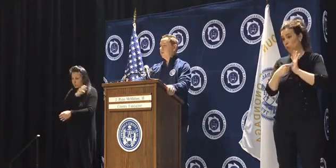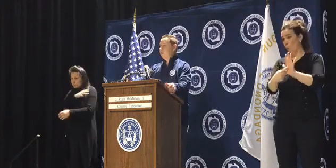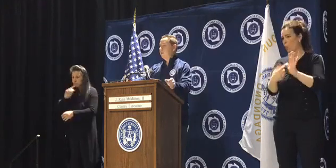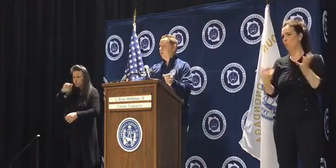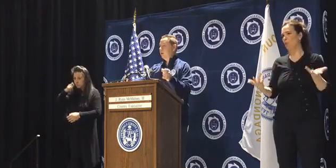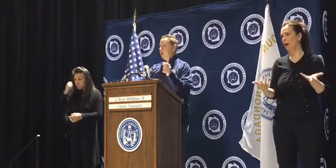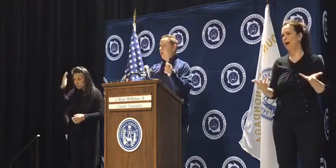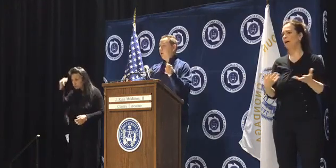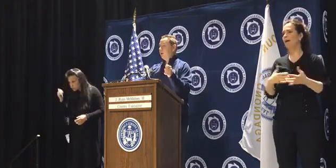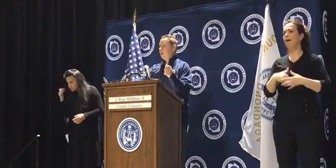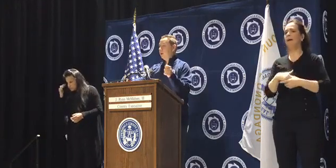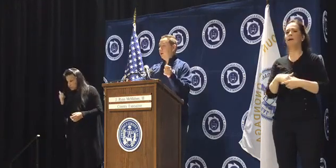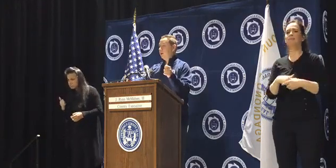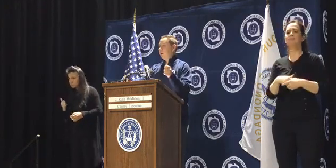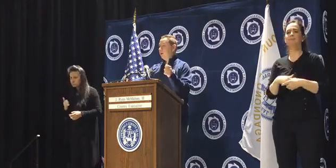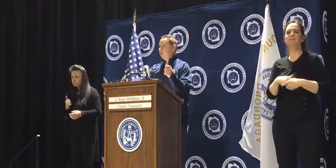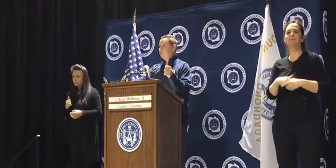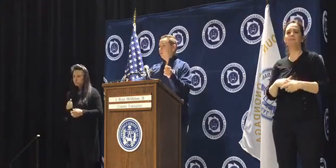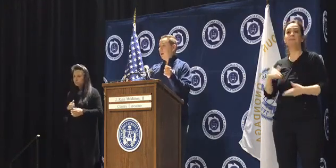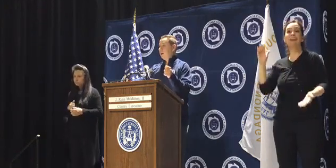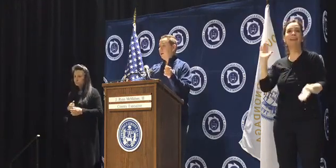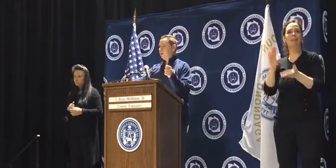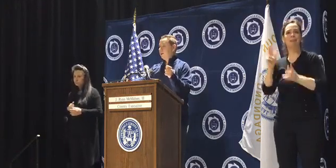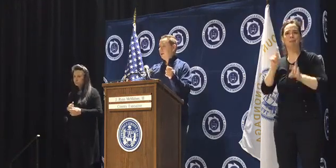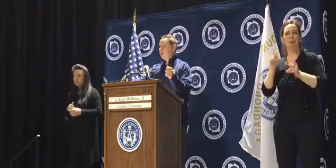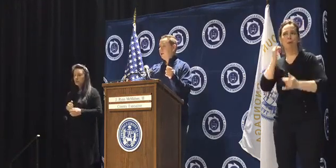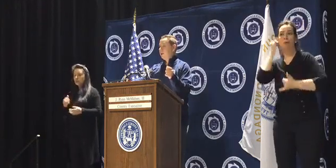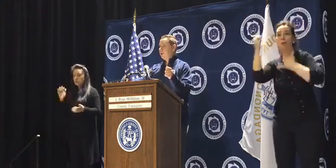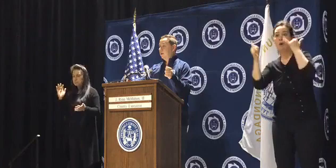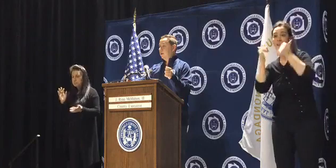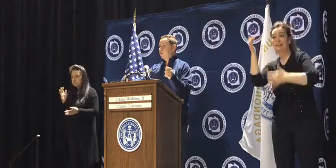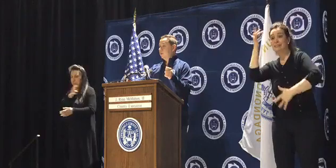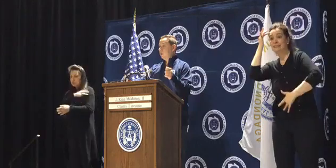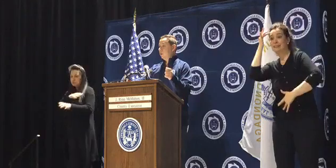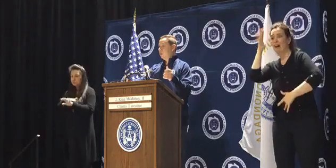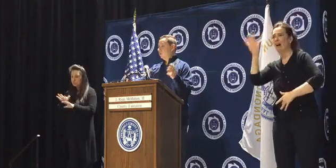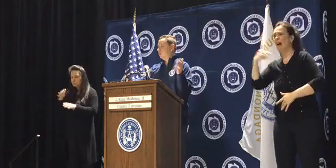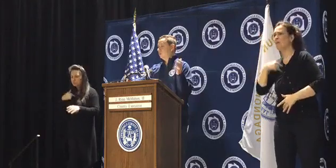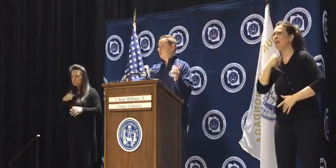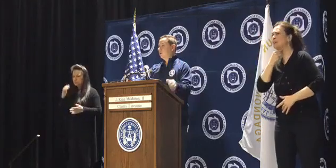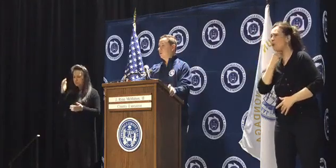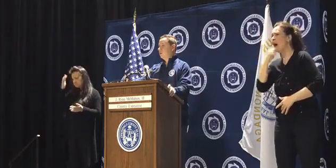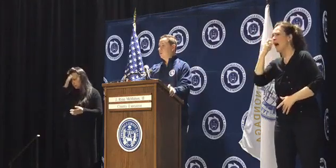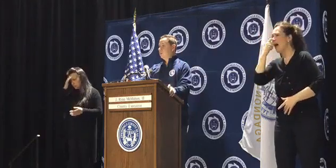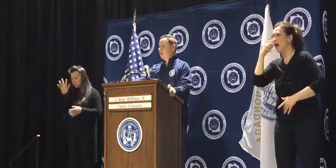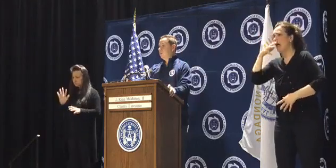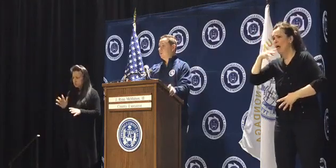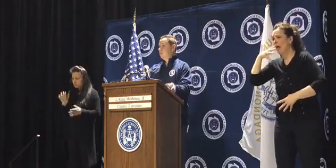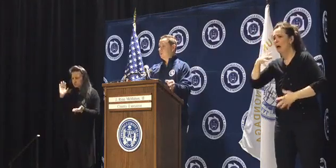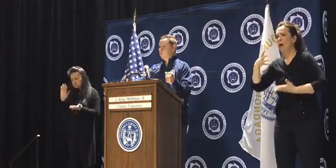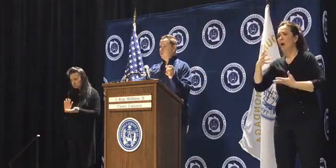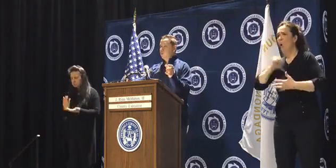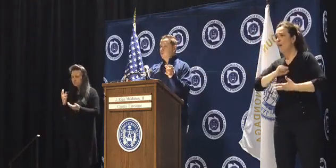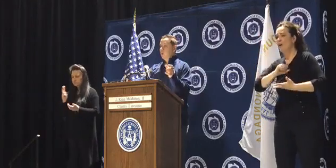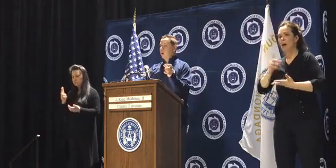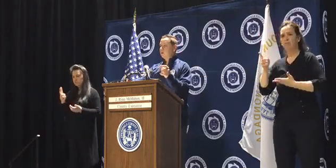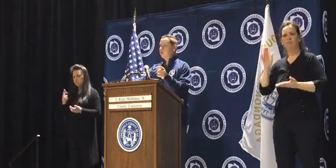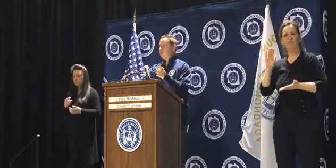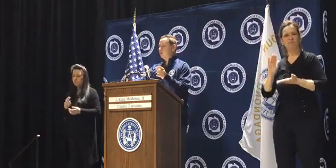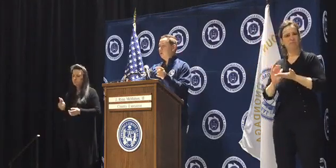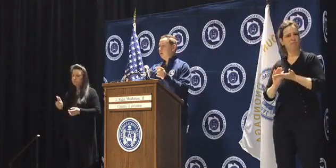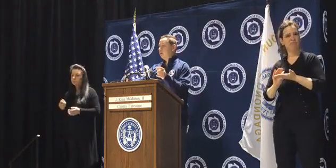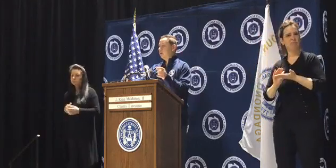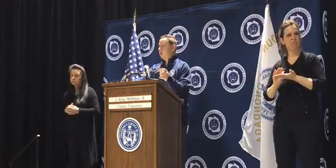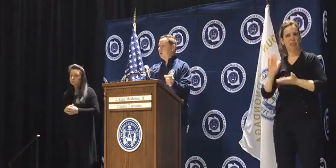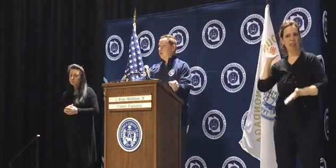there's less people that are calling in that are symptomatic and sick. And so the one